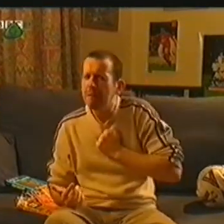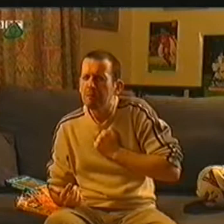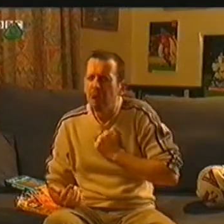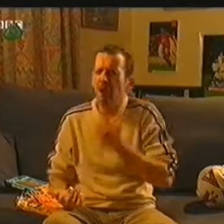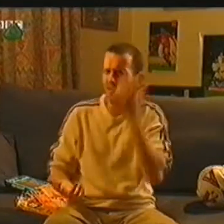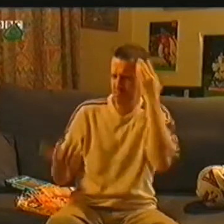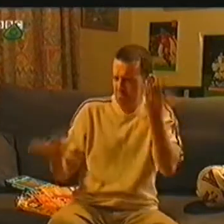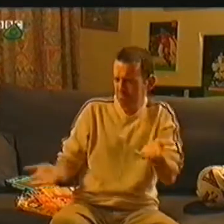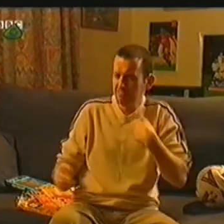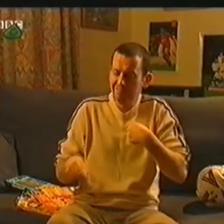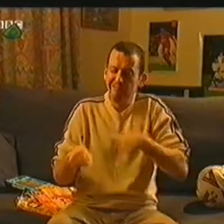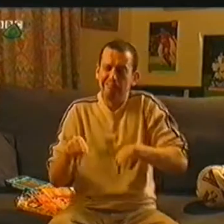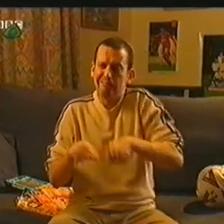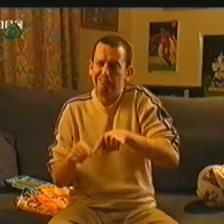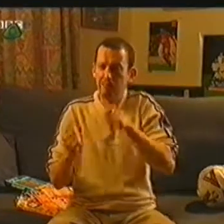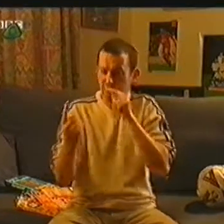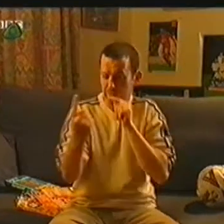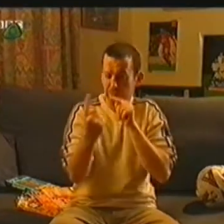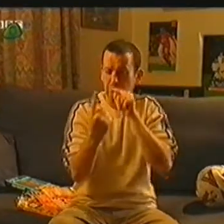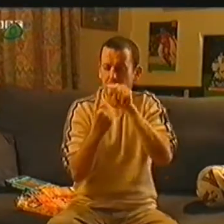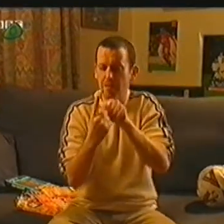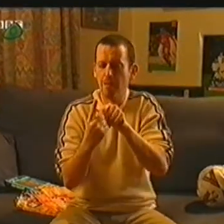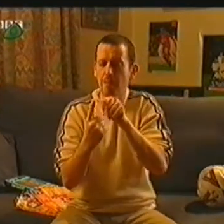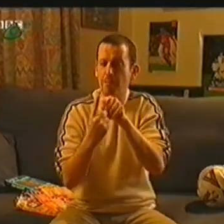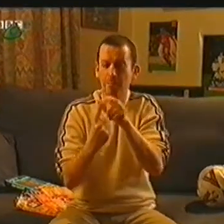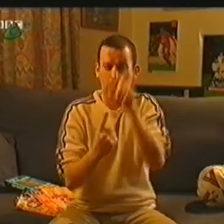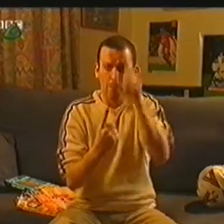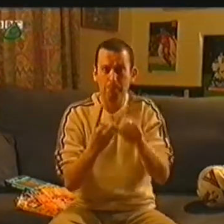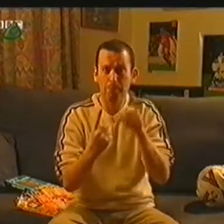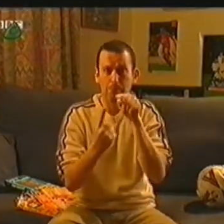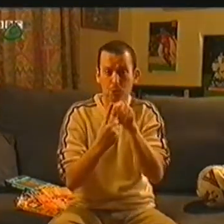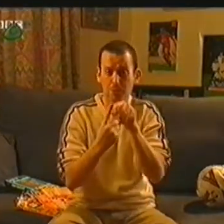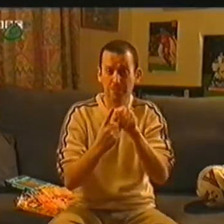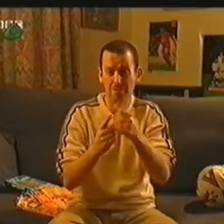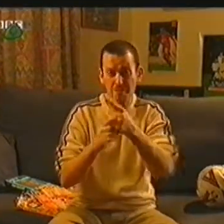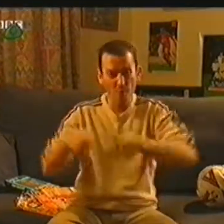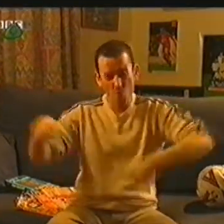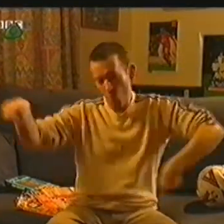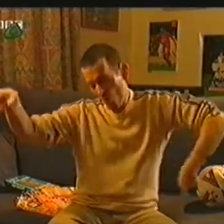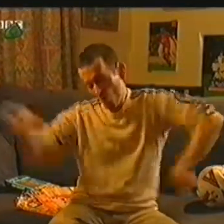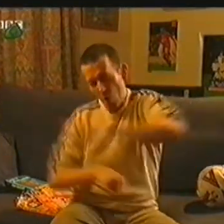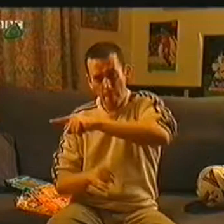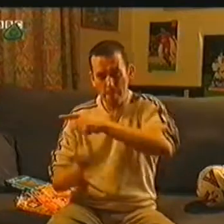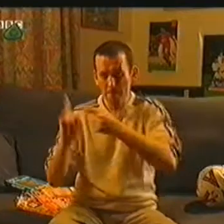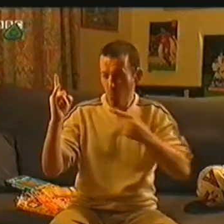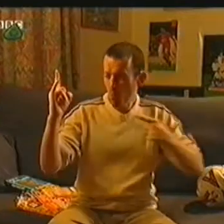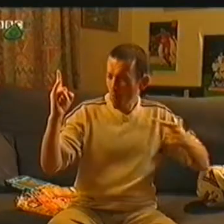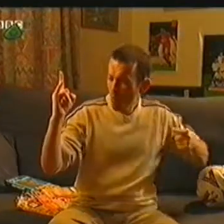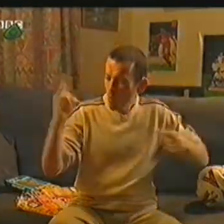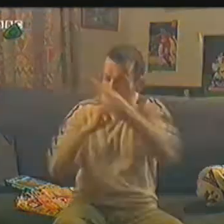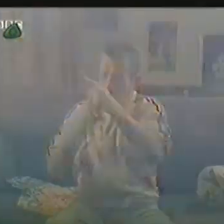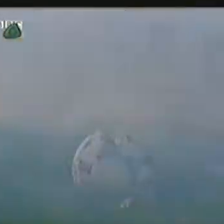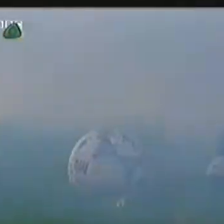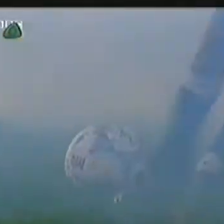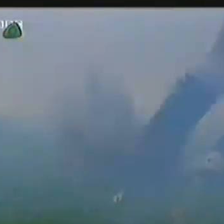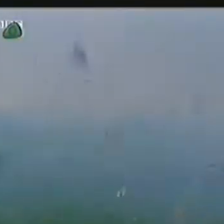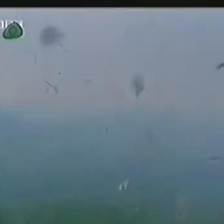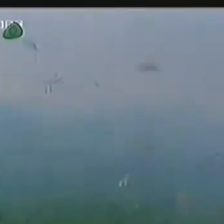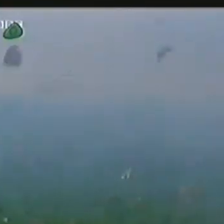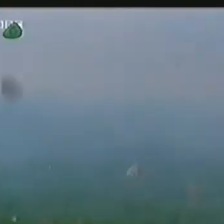front of his teammate's boot. A superb strike saw the ball fly home, past the goalkeeper's head and into the roof of the net.